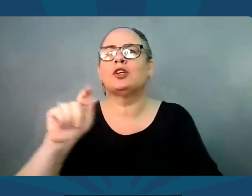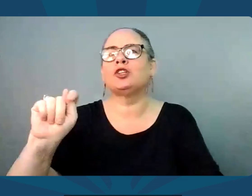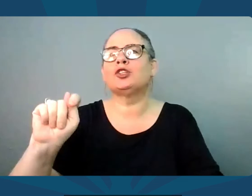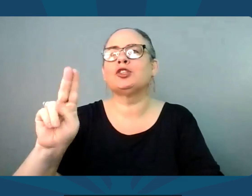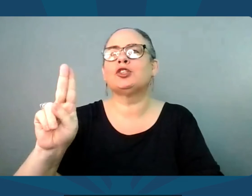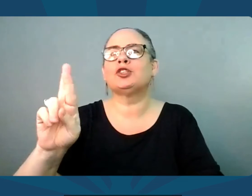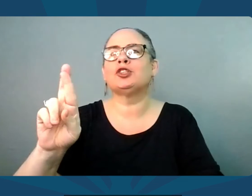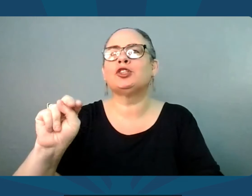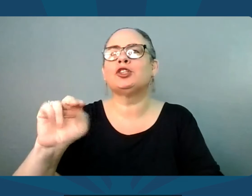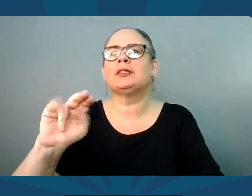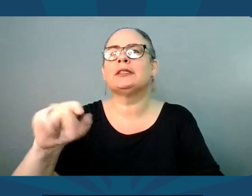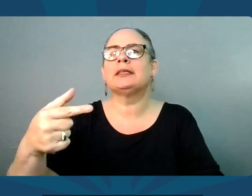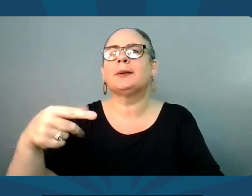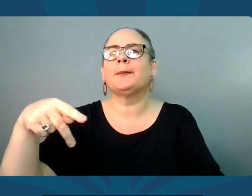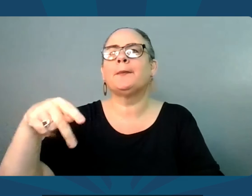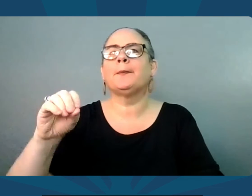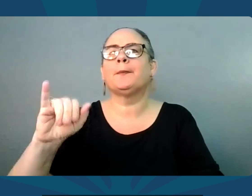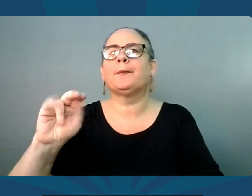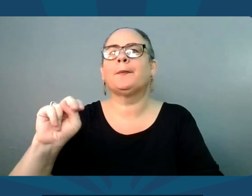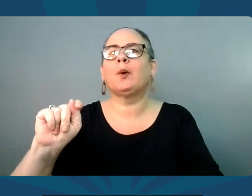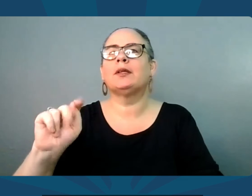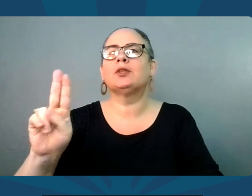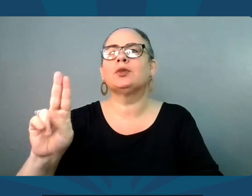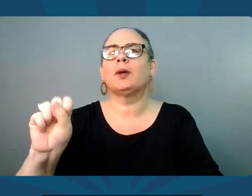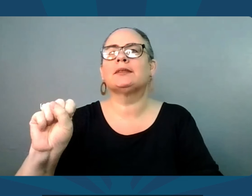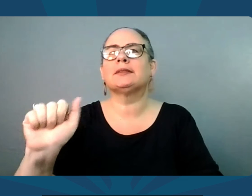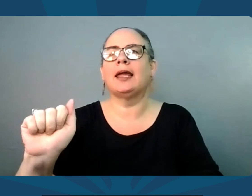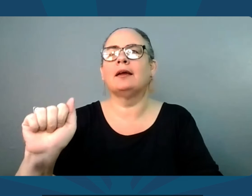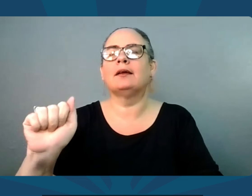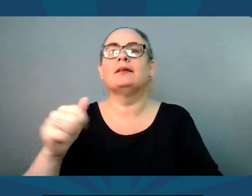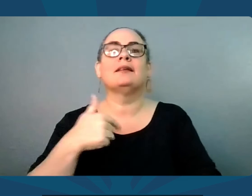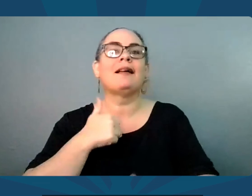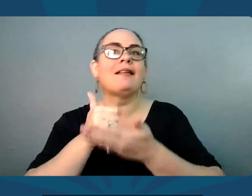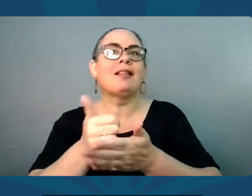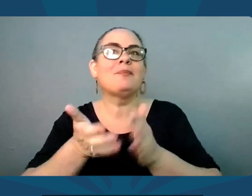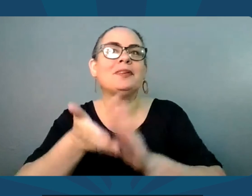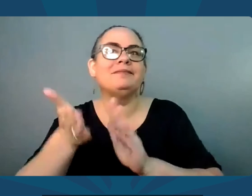active, working with Turning Point USA